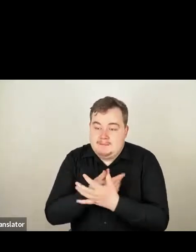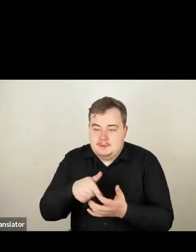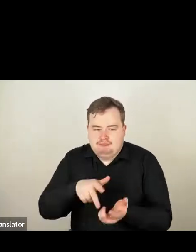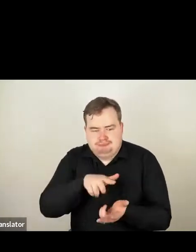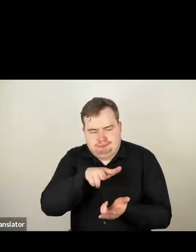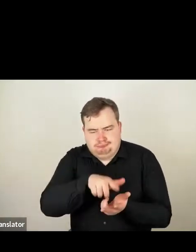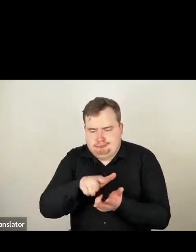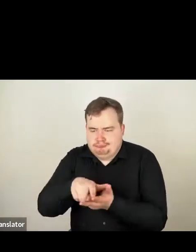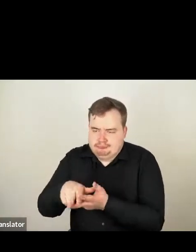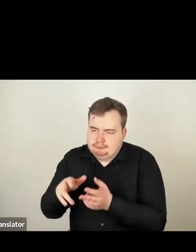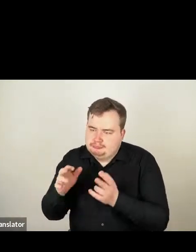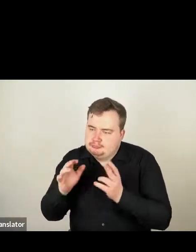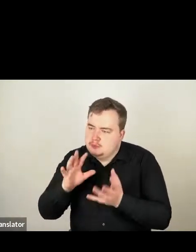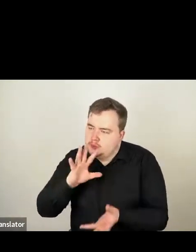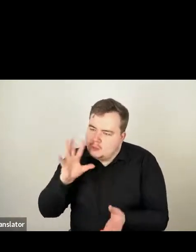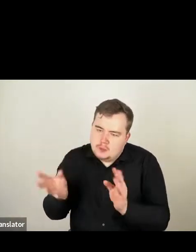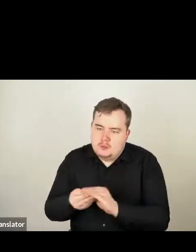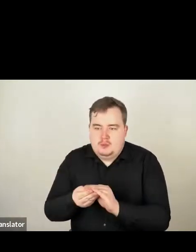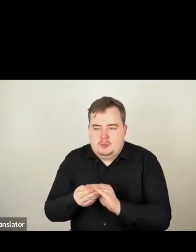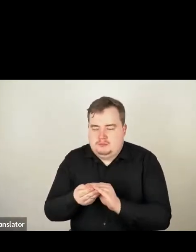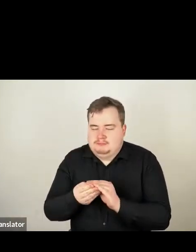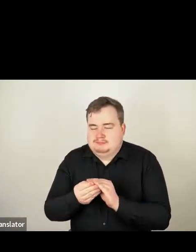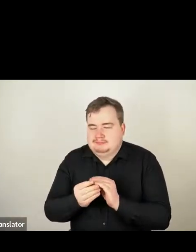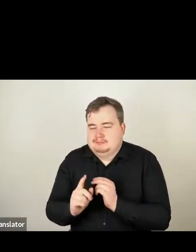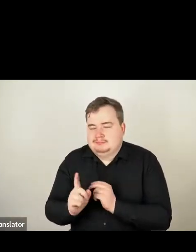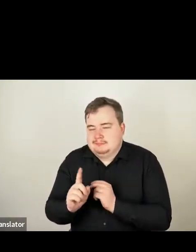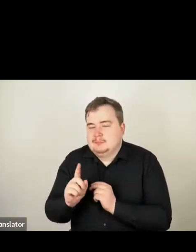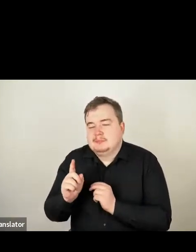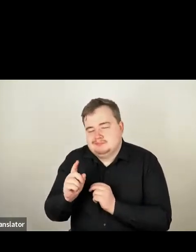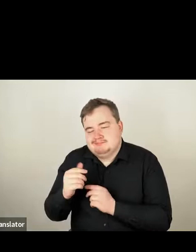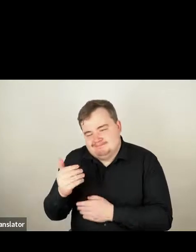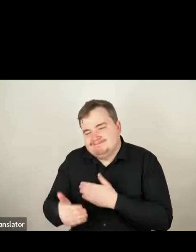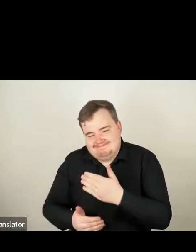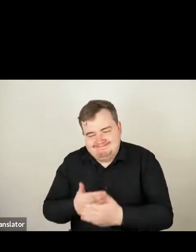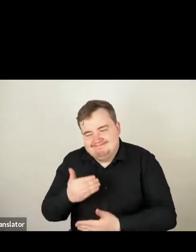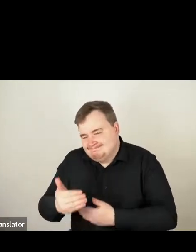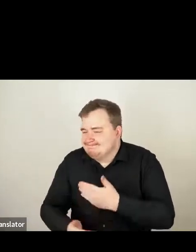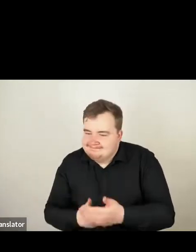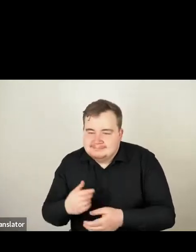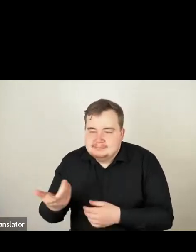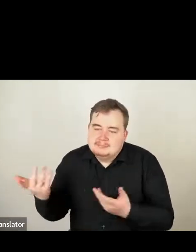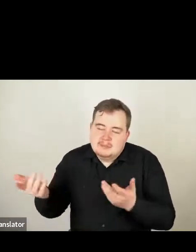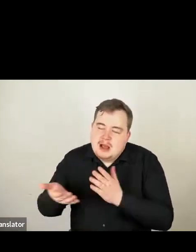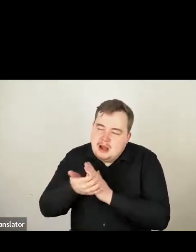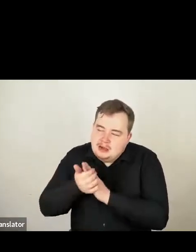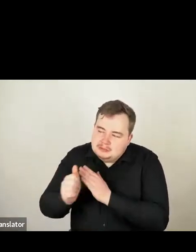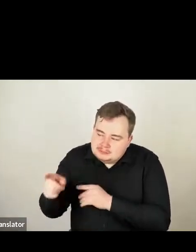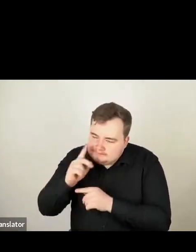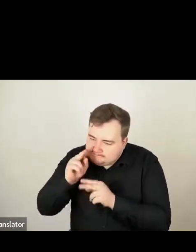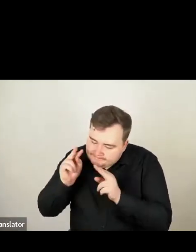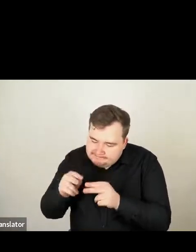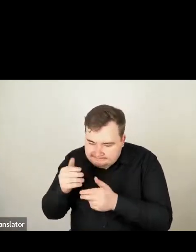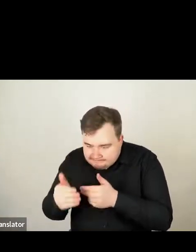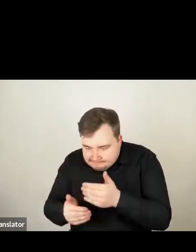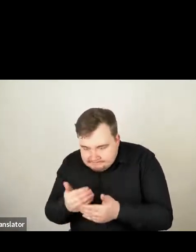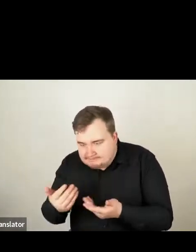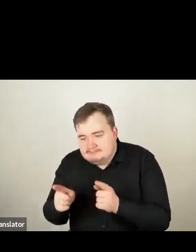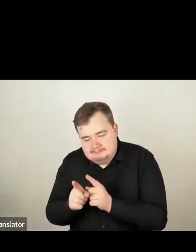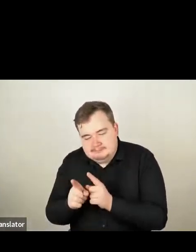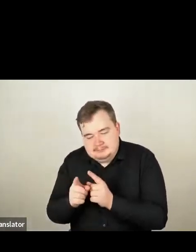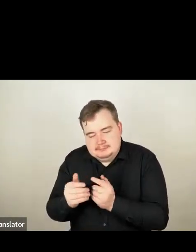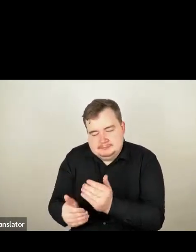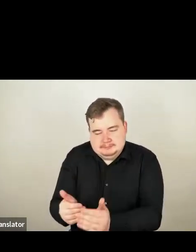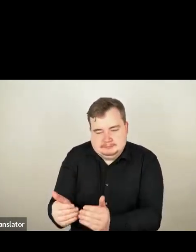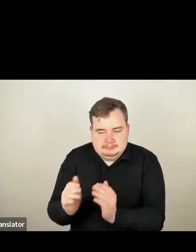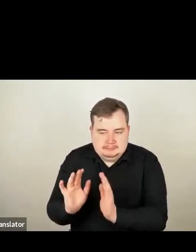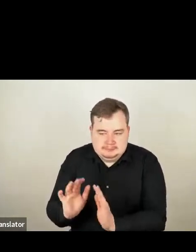OSCE has been present with its expertise and with the knowledge that we didn't have